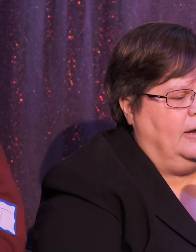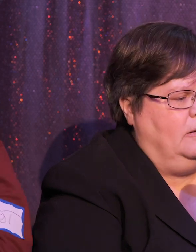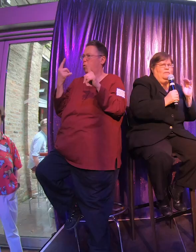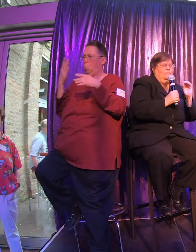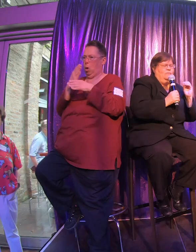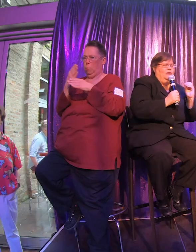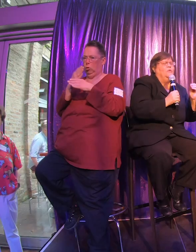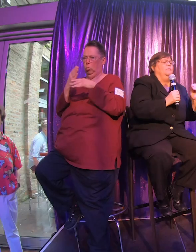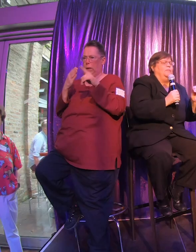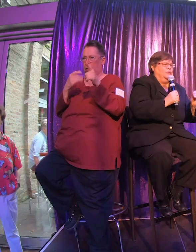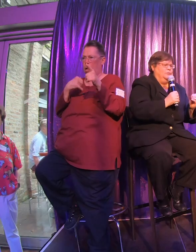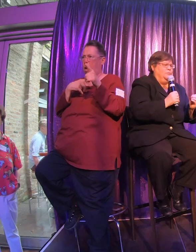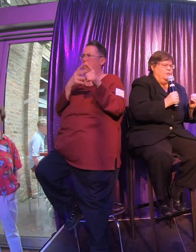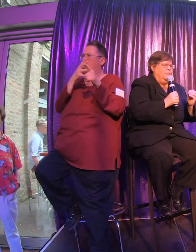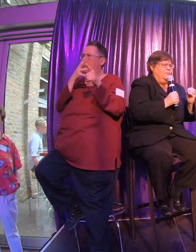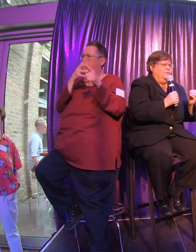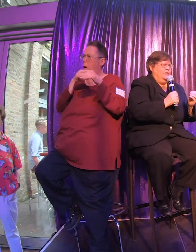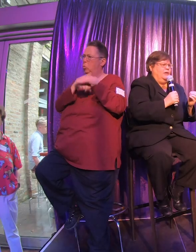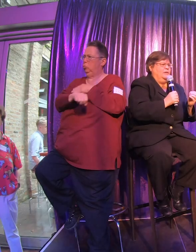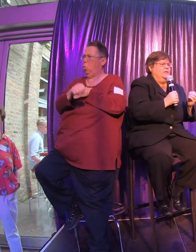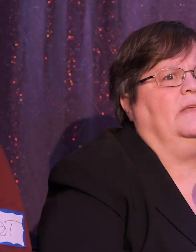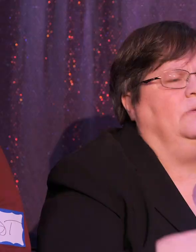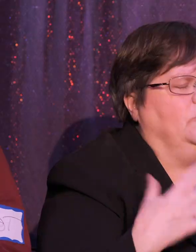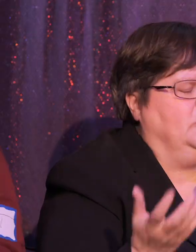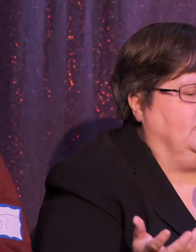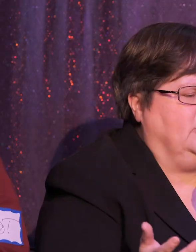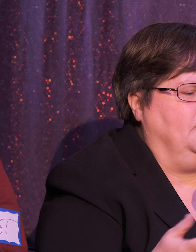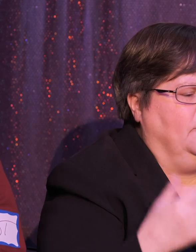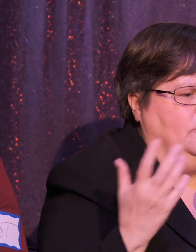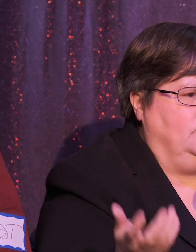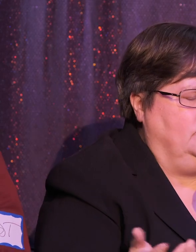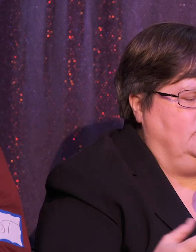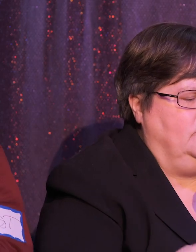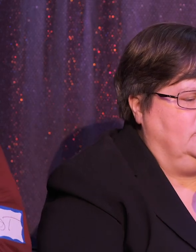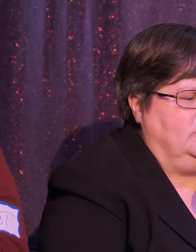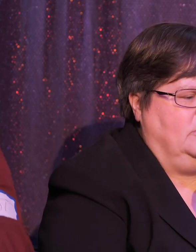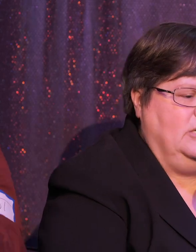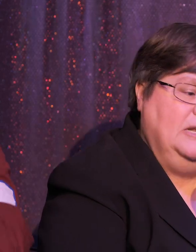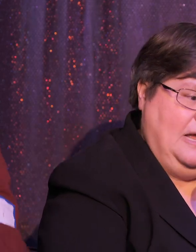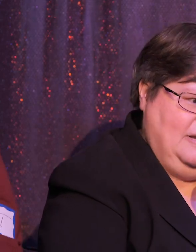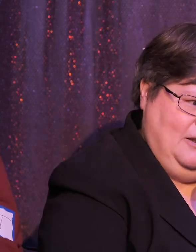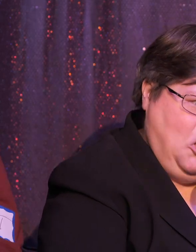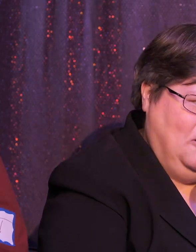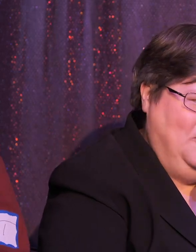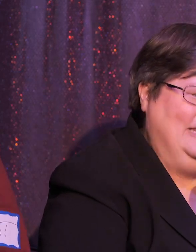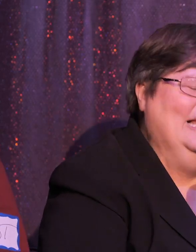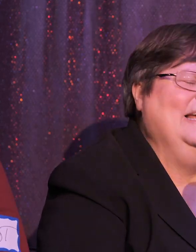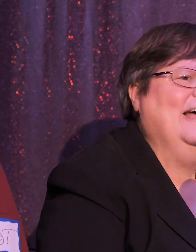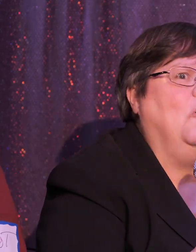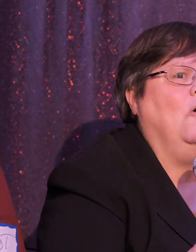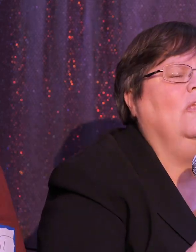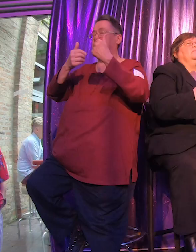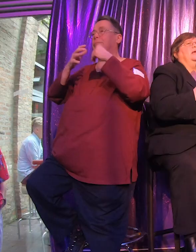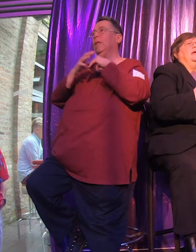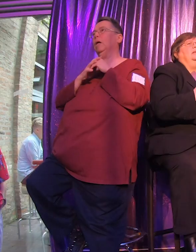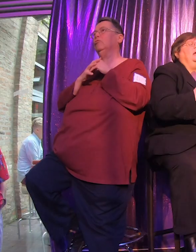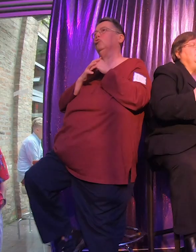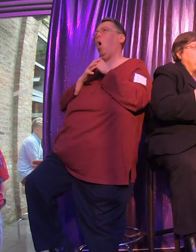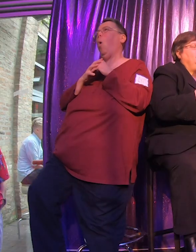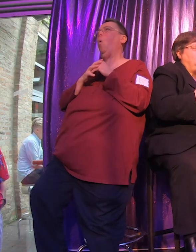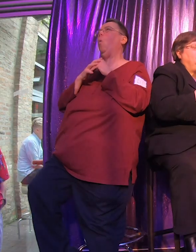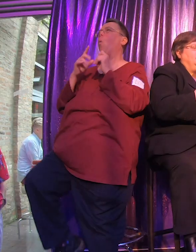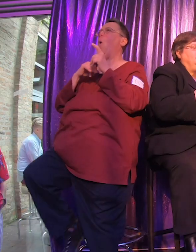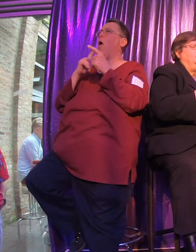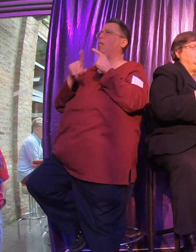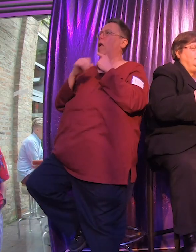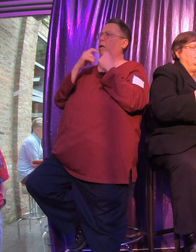mother died near when my mother was born. My mother died. She was raised by a stepmother who she did not get along with at all, and had